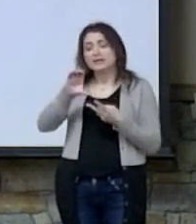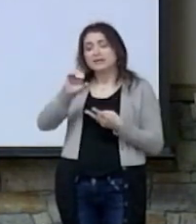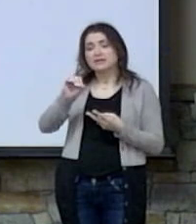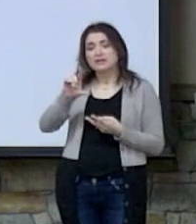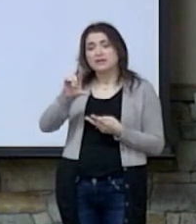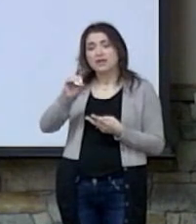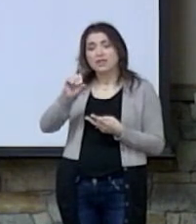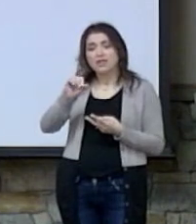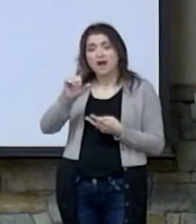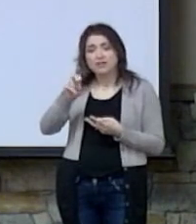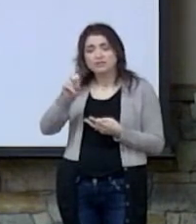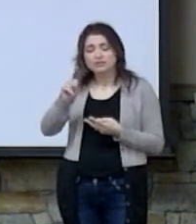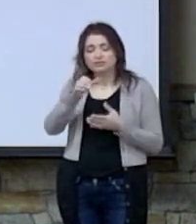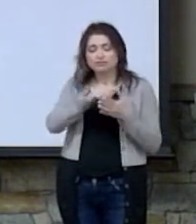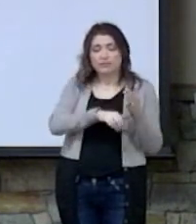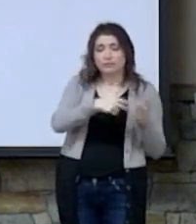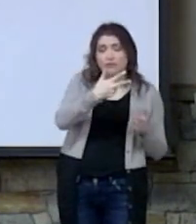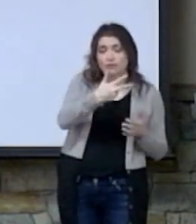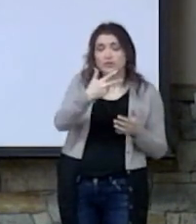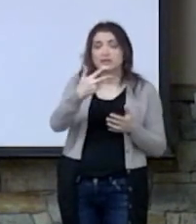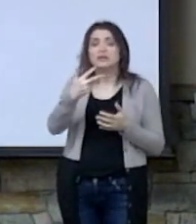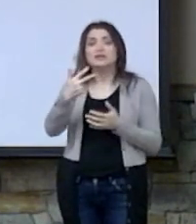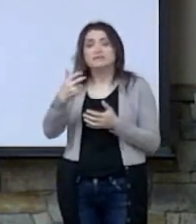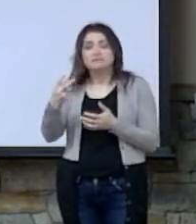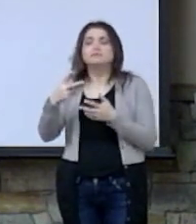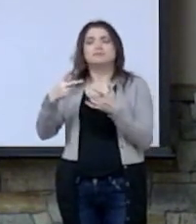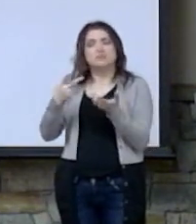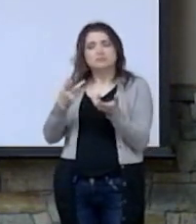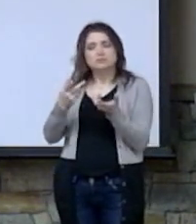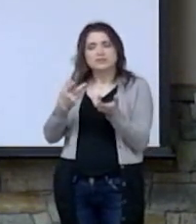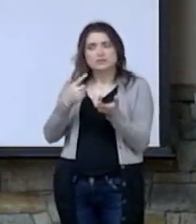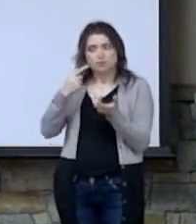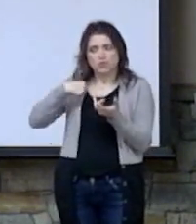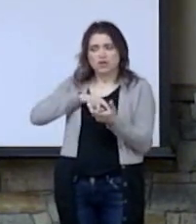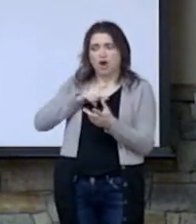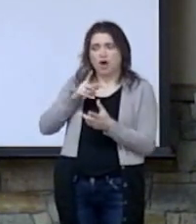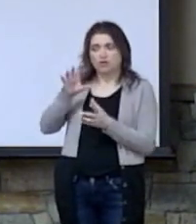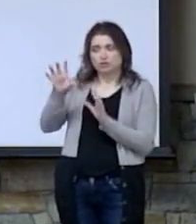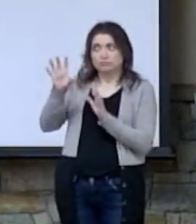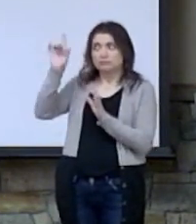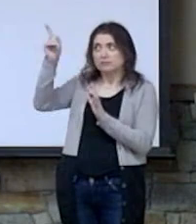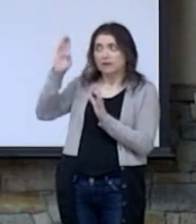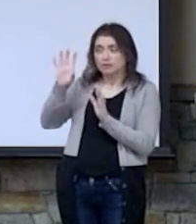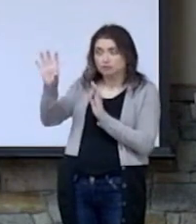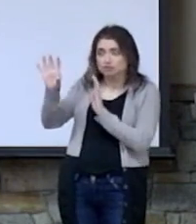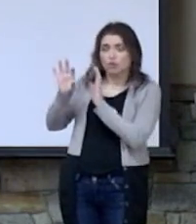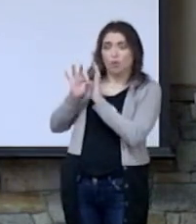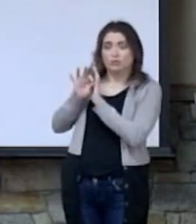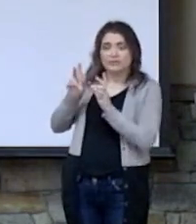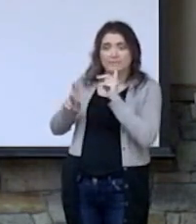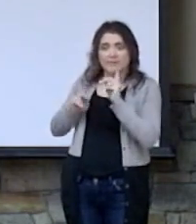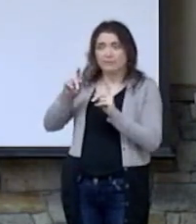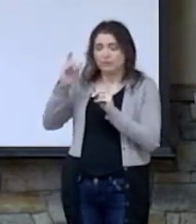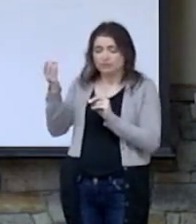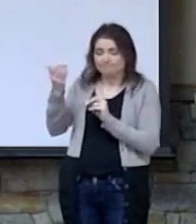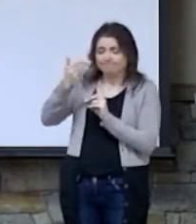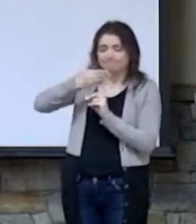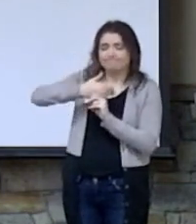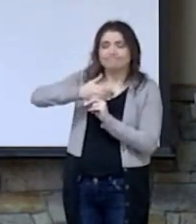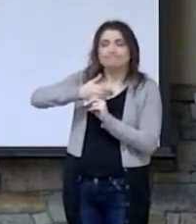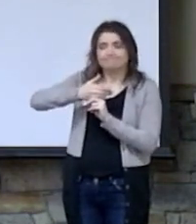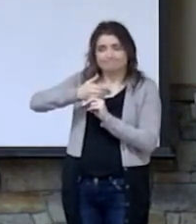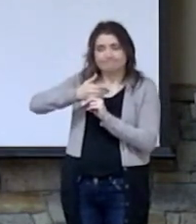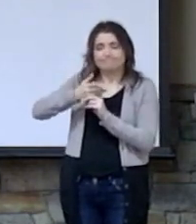verse 12, Paul would say that as God's chosen ones, we are to put on compassionate hearts, kindness,